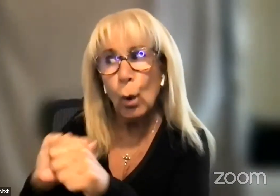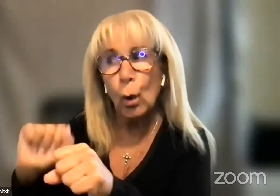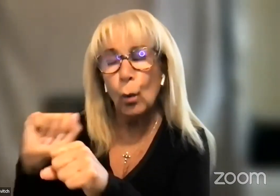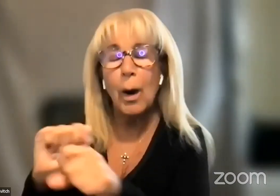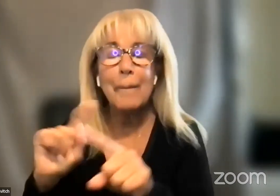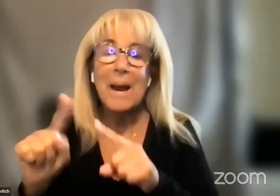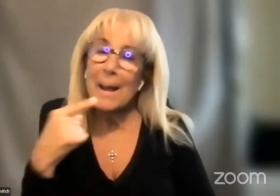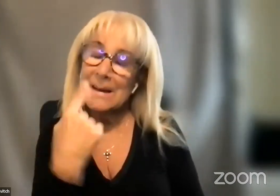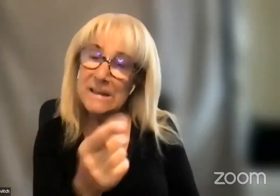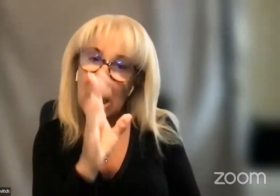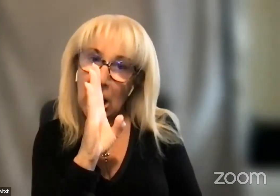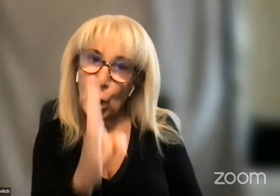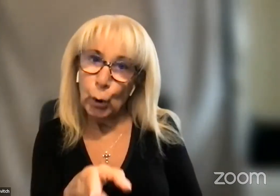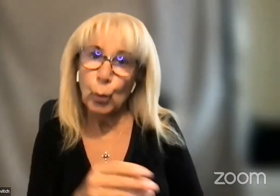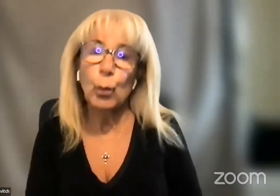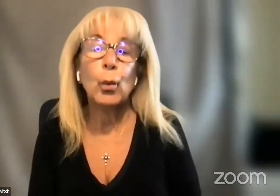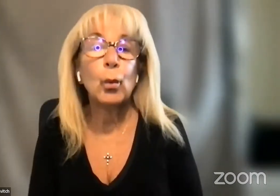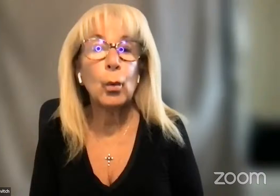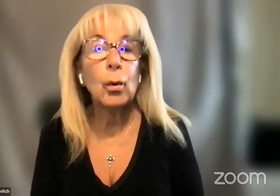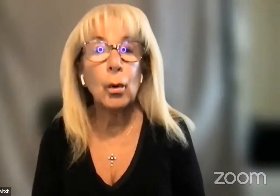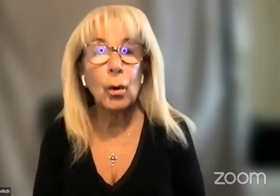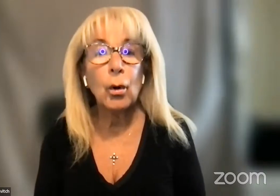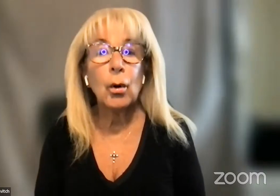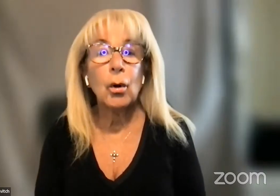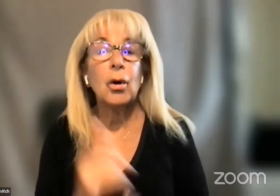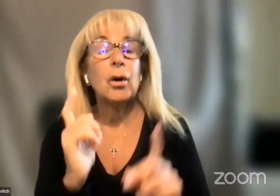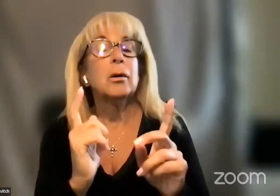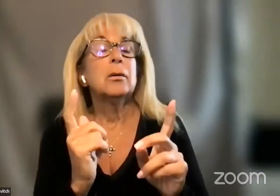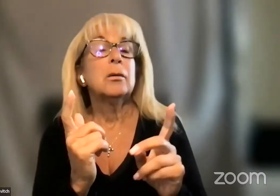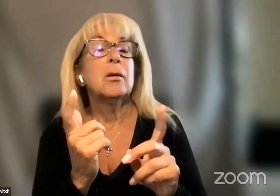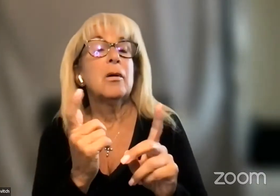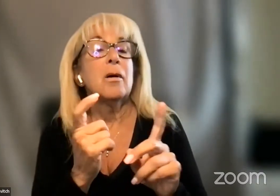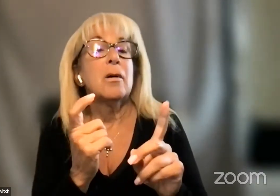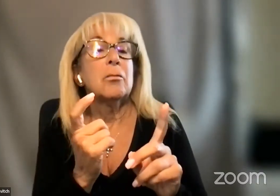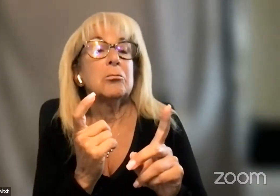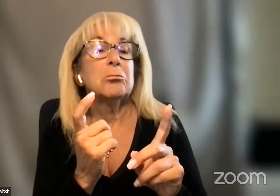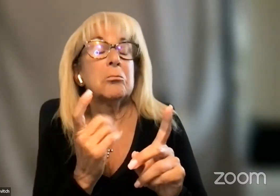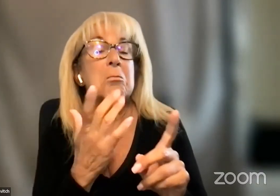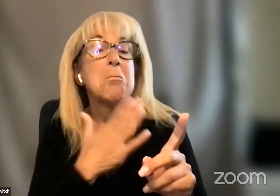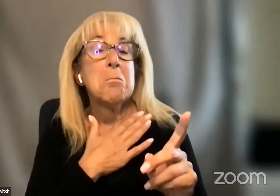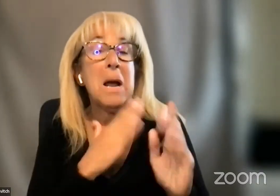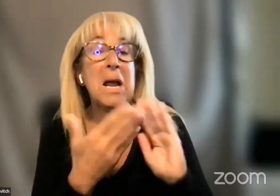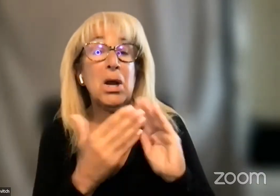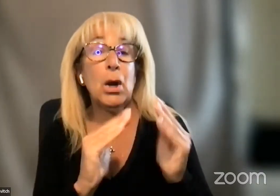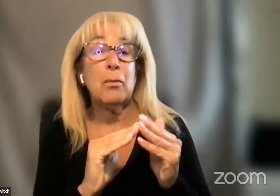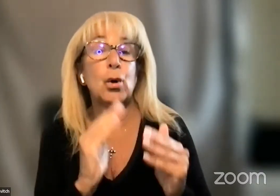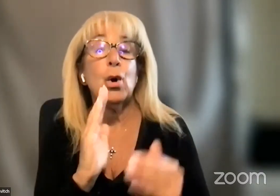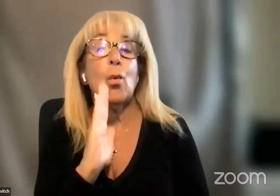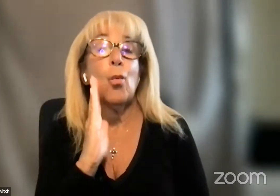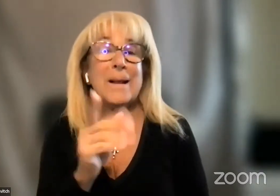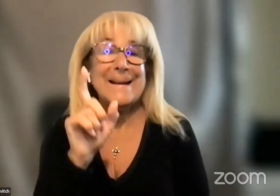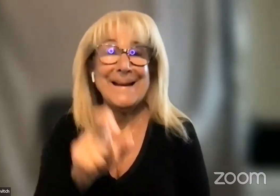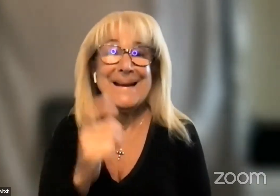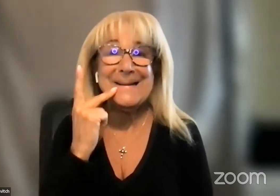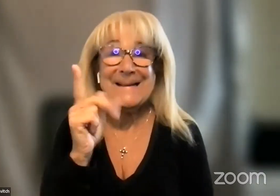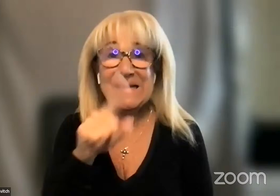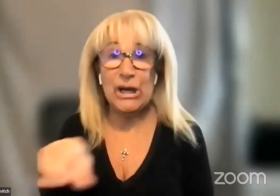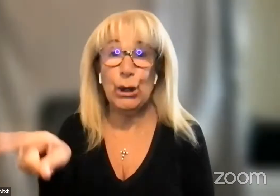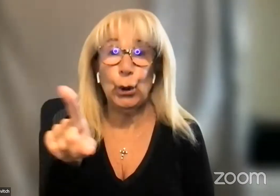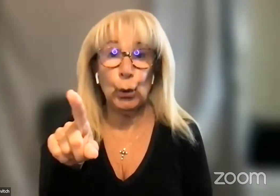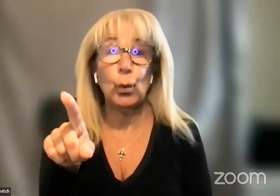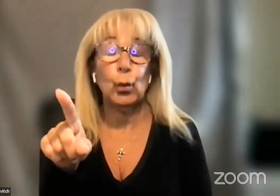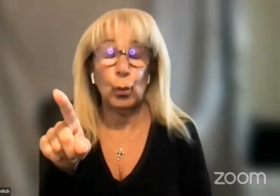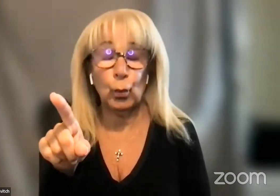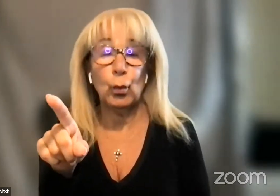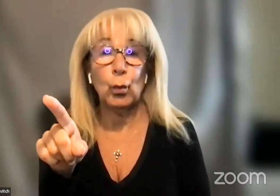tell you something, it's just from being in the community. They're gonna need to see you. There's gonna have to